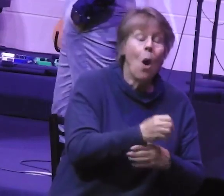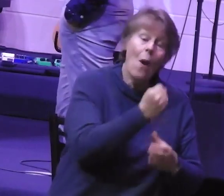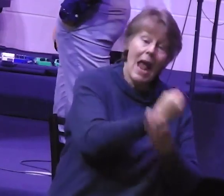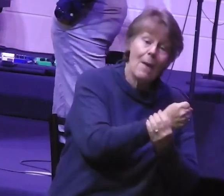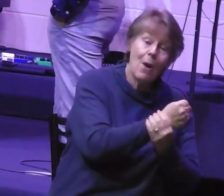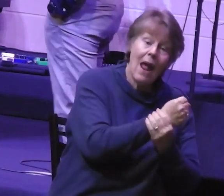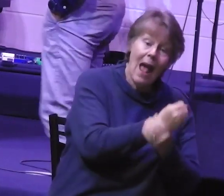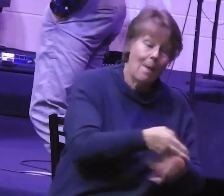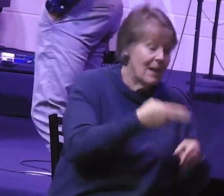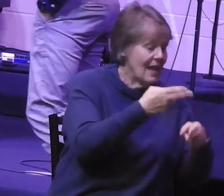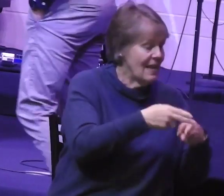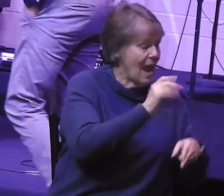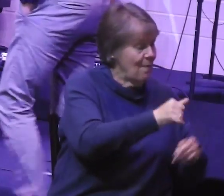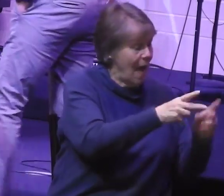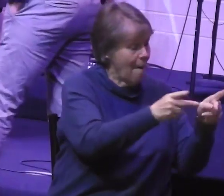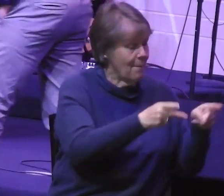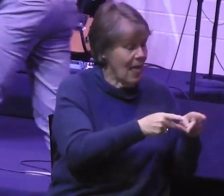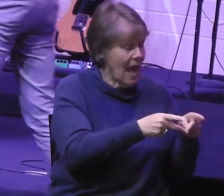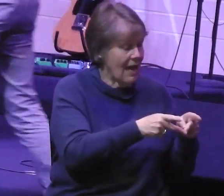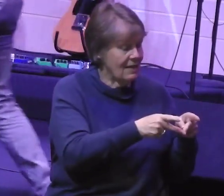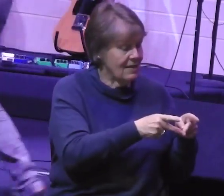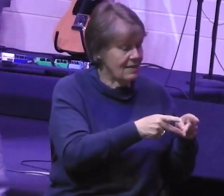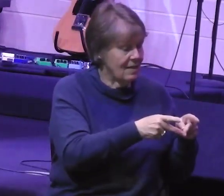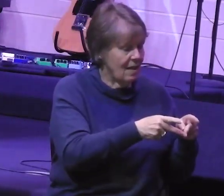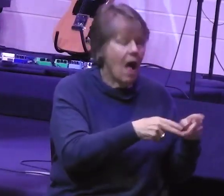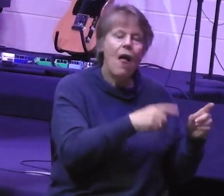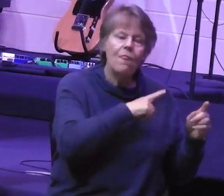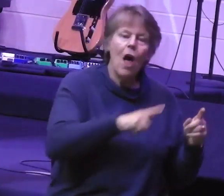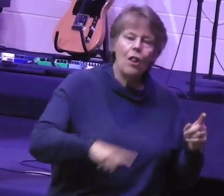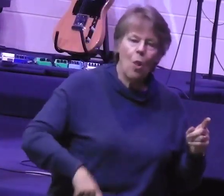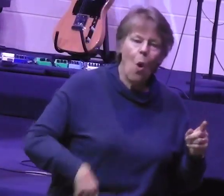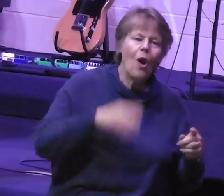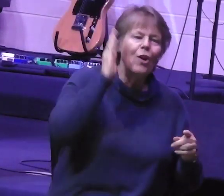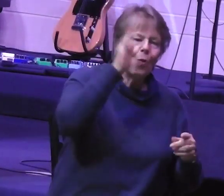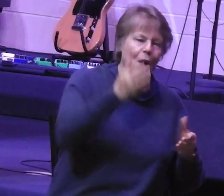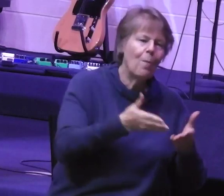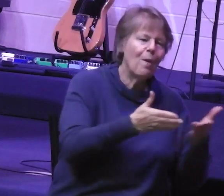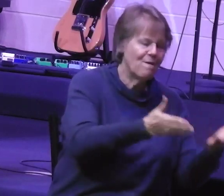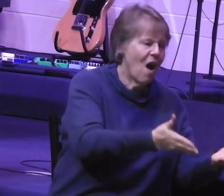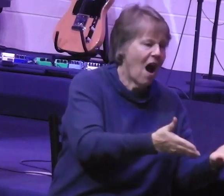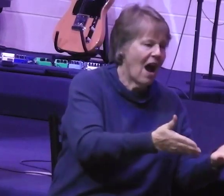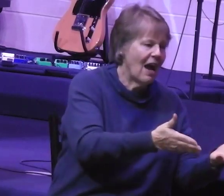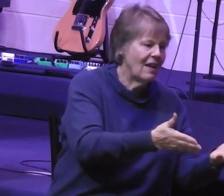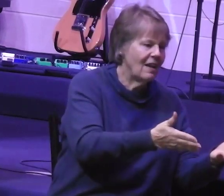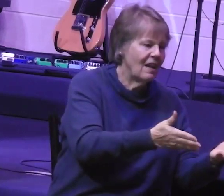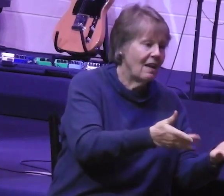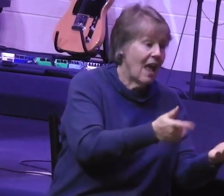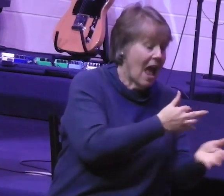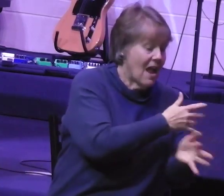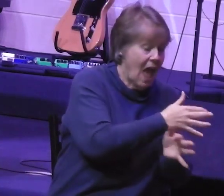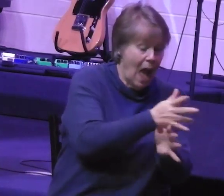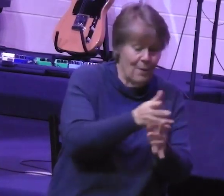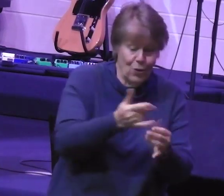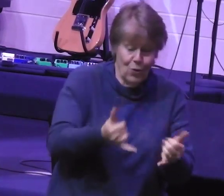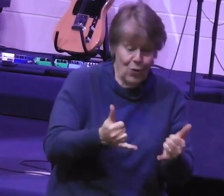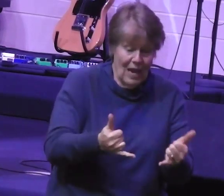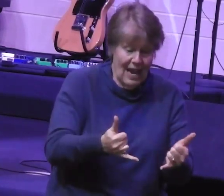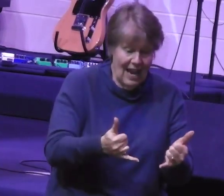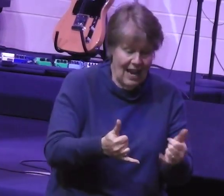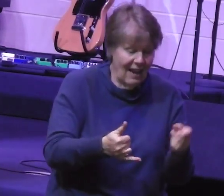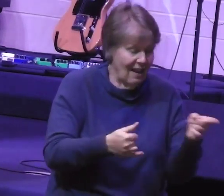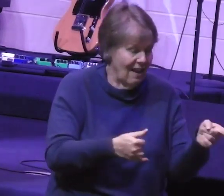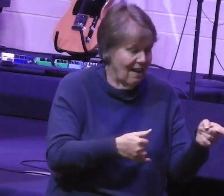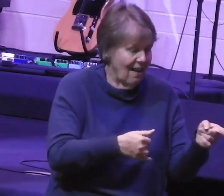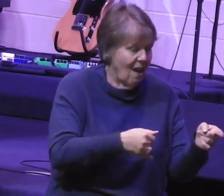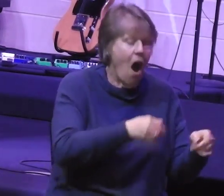the Lord will provide. And to this day, it is said, on the mountain of the Lord, it will